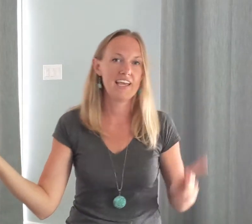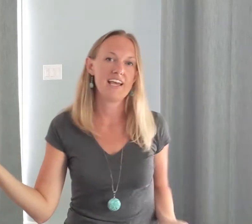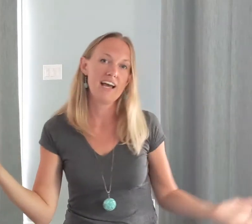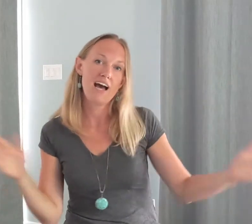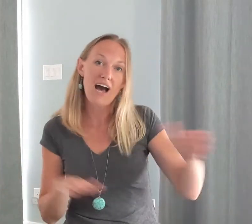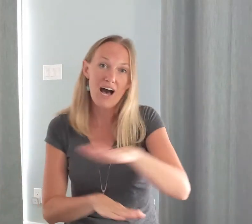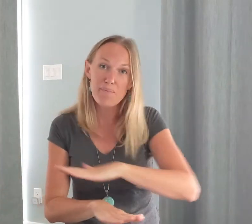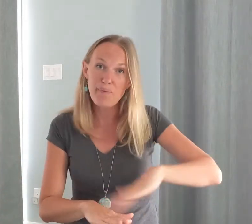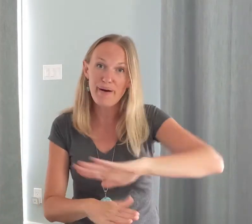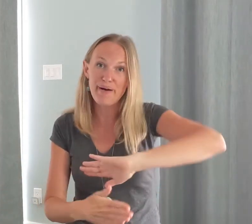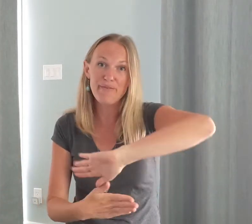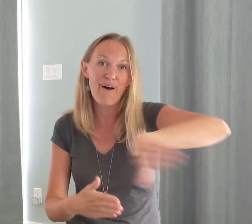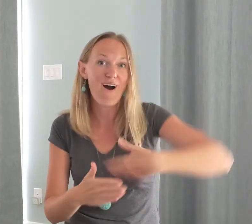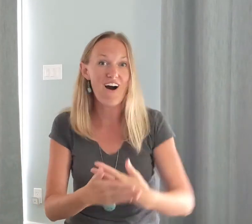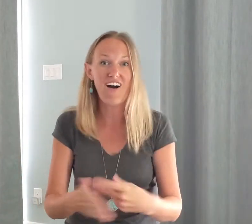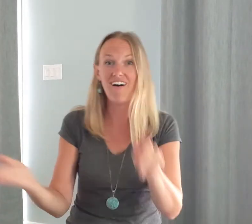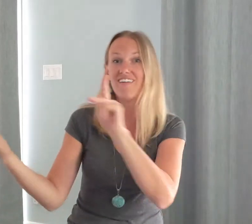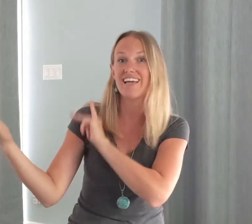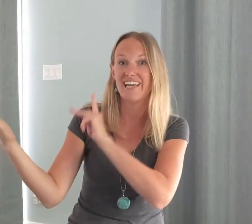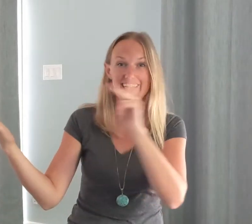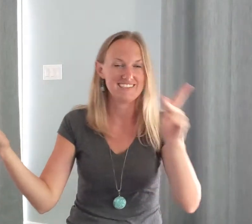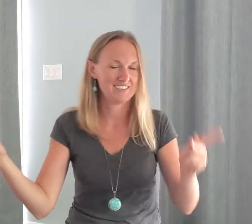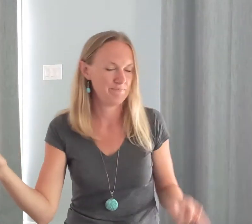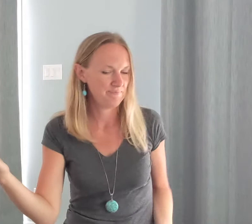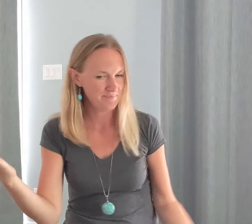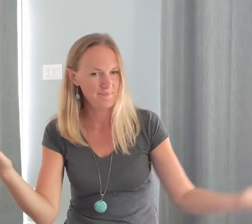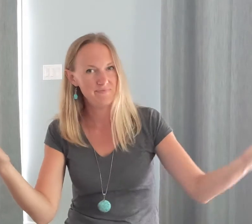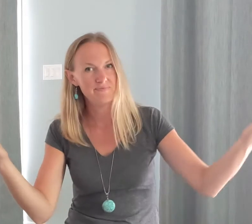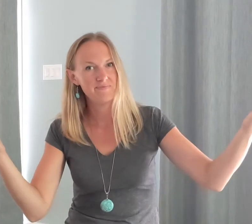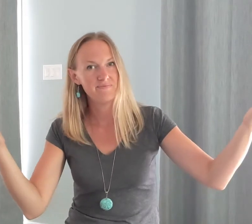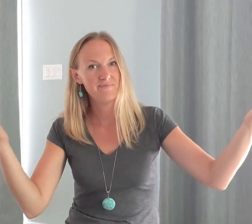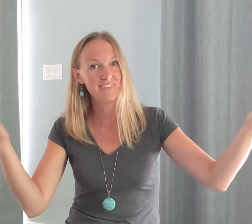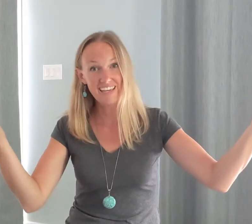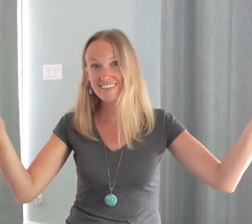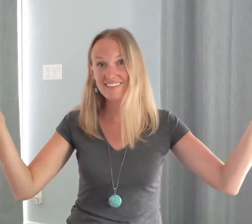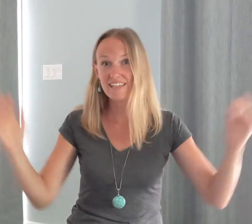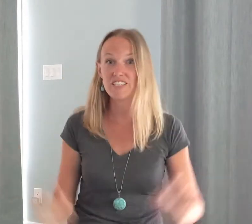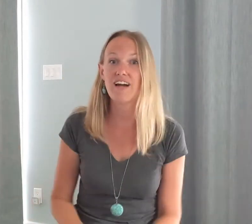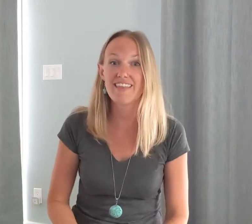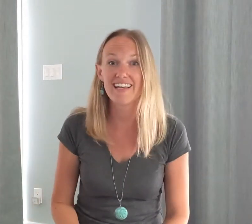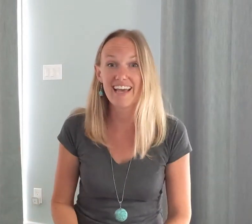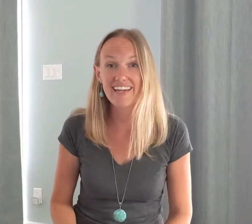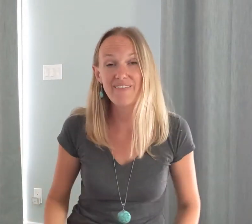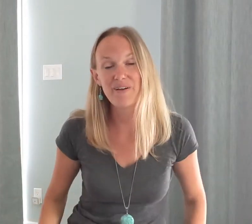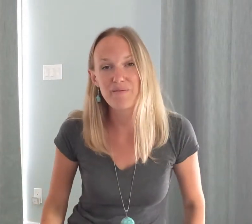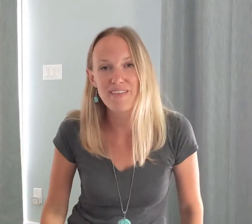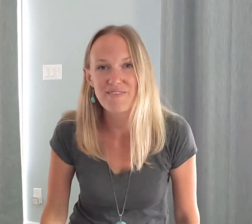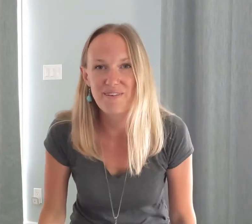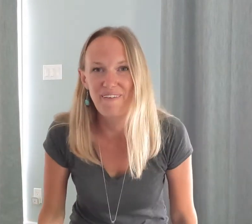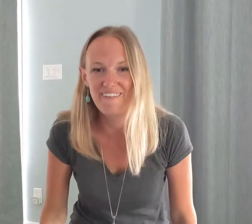King above all kings. Okay? Let's try that again. We will run through the whole